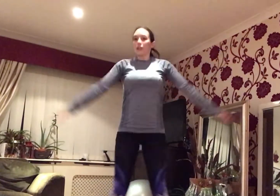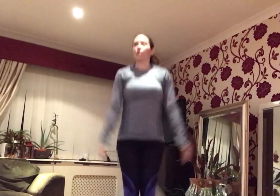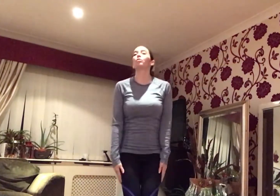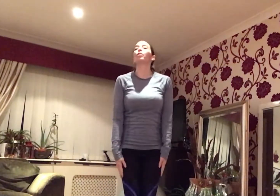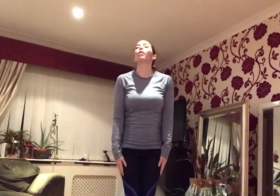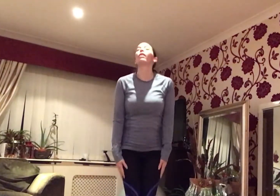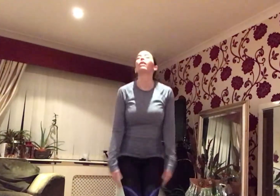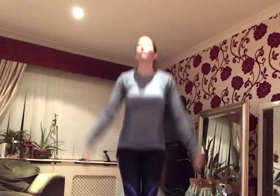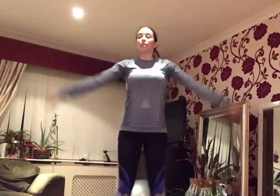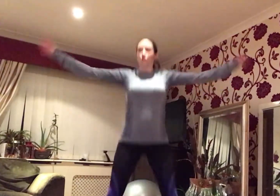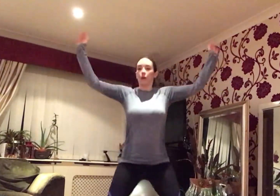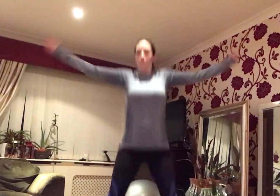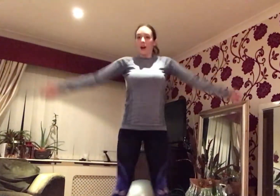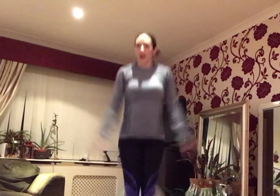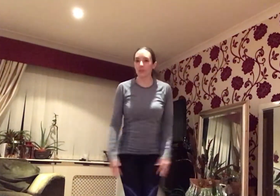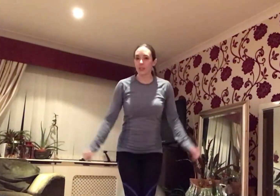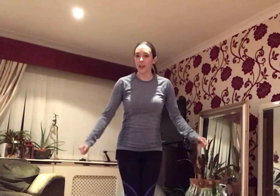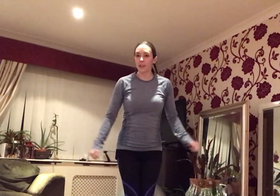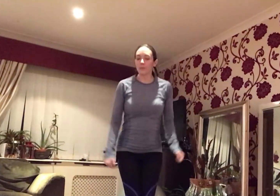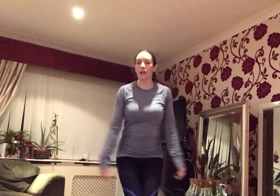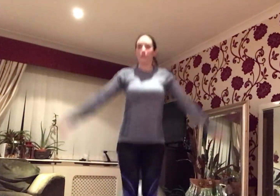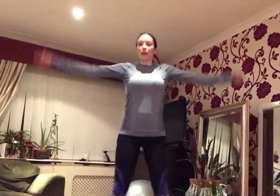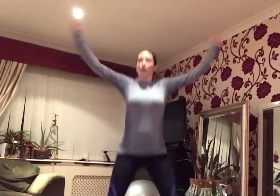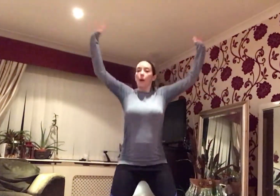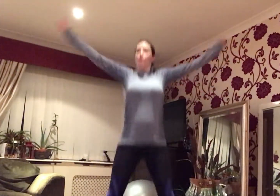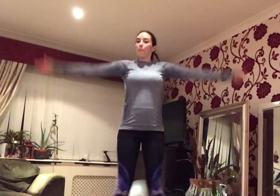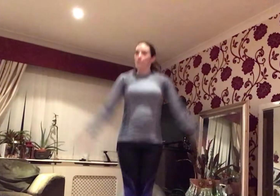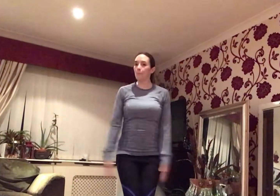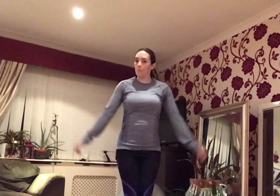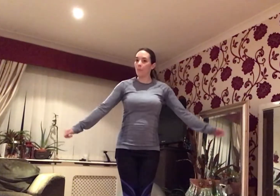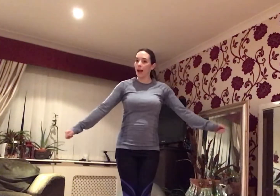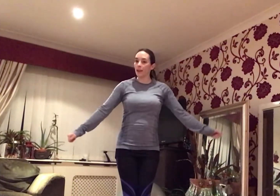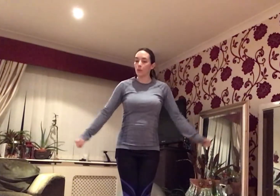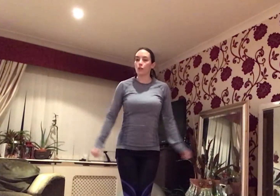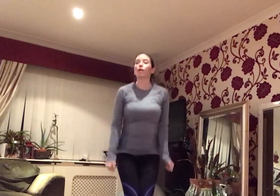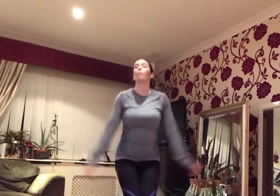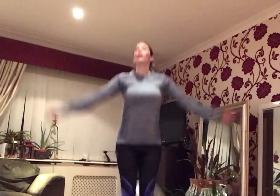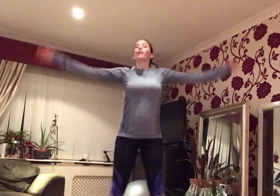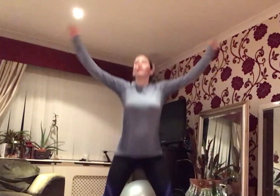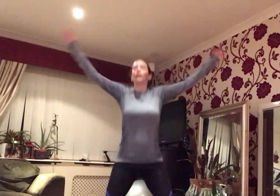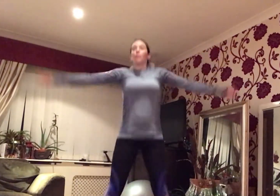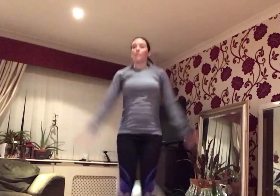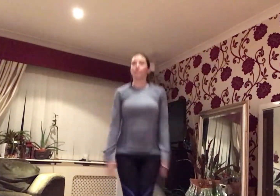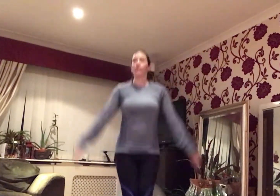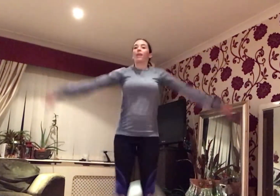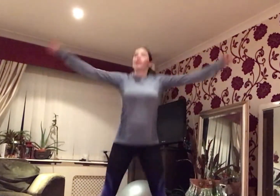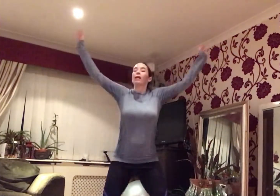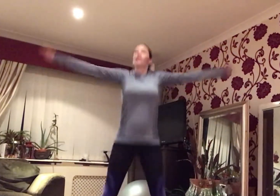self and jump out and in and make a big bang when you come in.